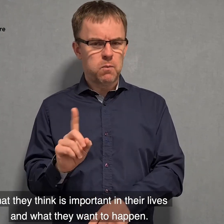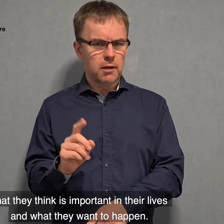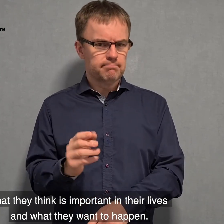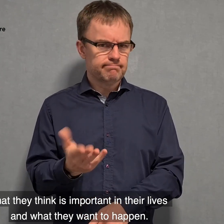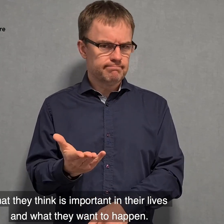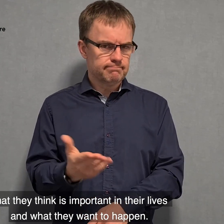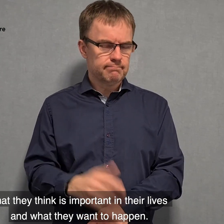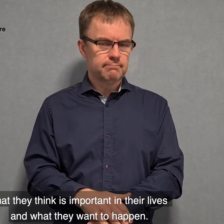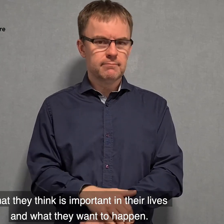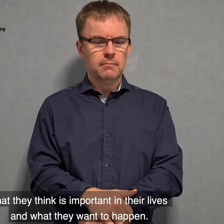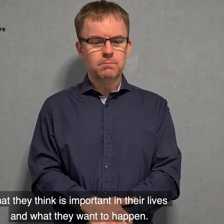happen.